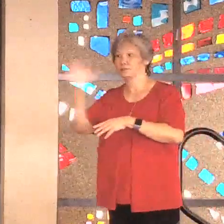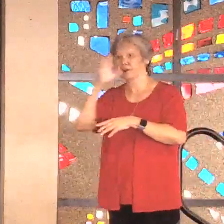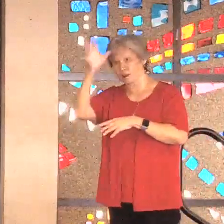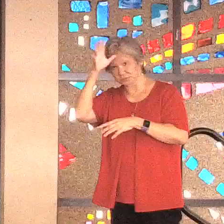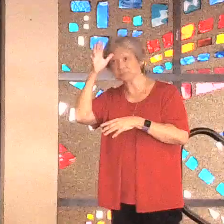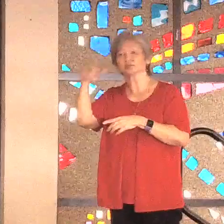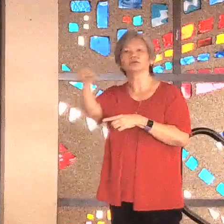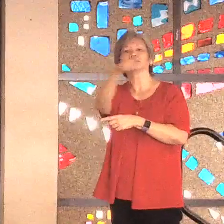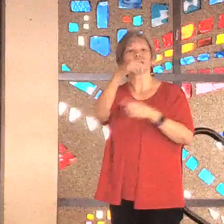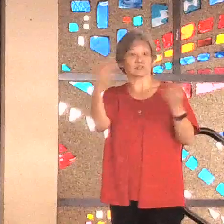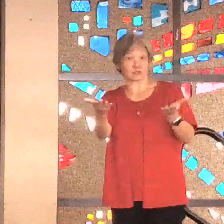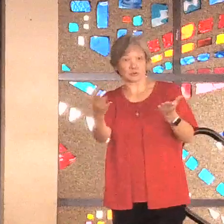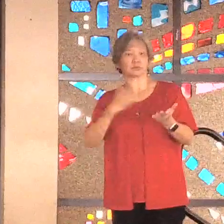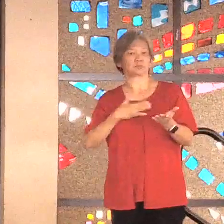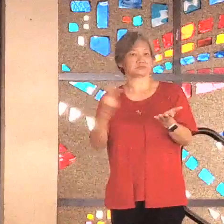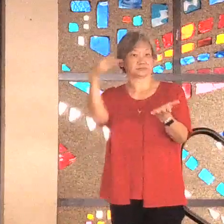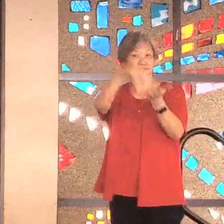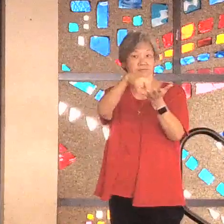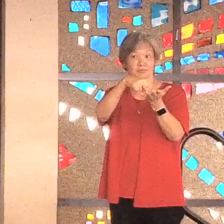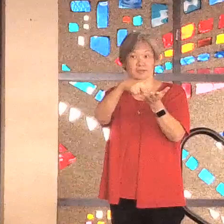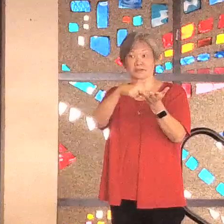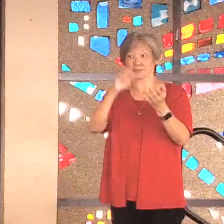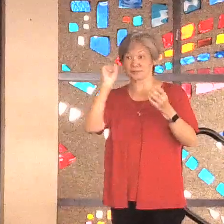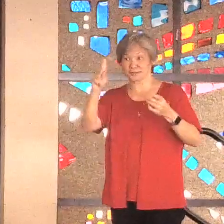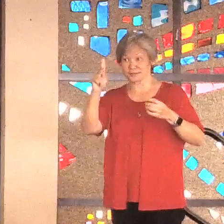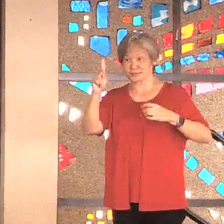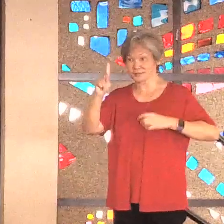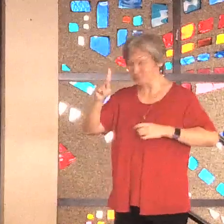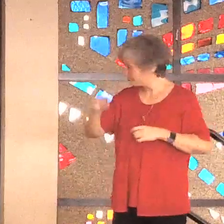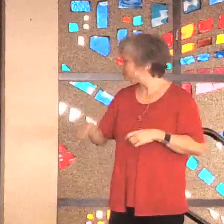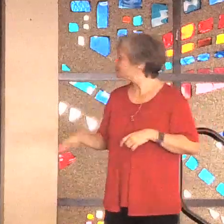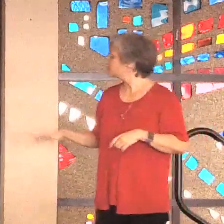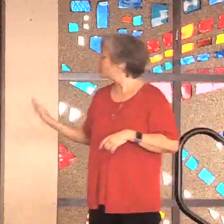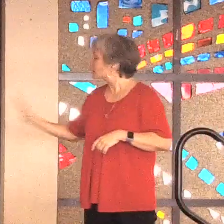I'm going to name your parents, and if your parents are here, I'd like